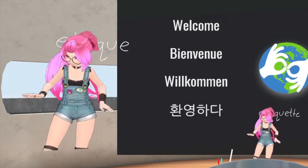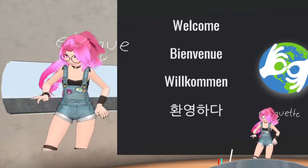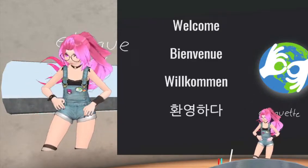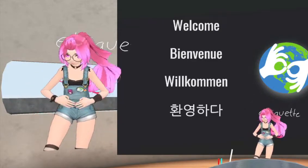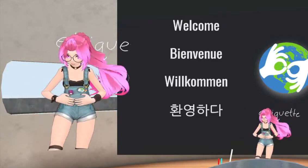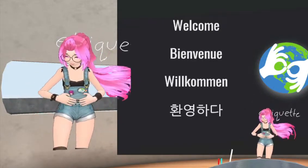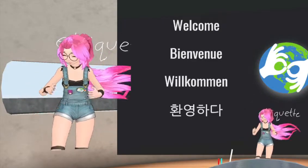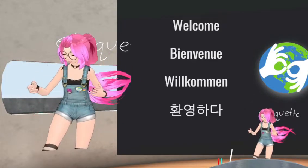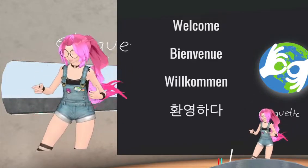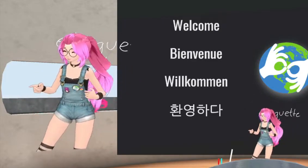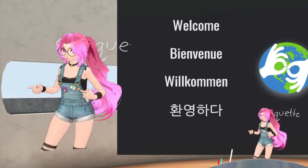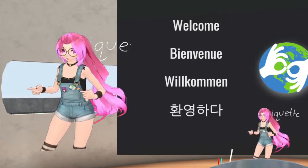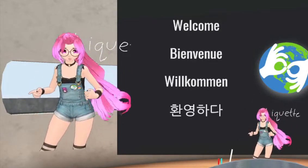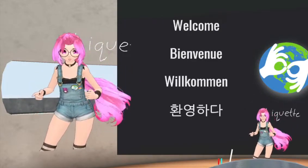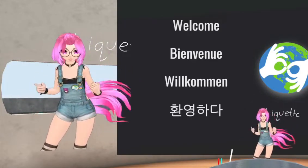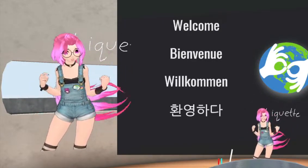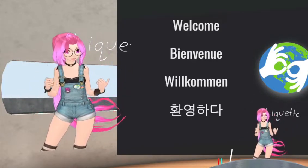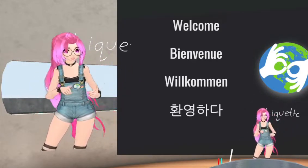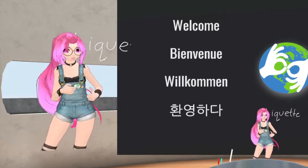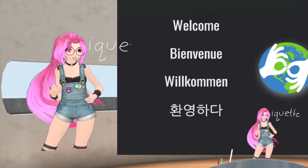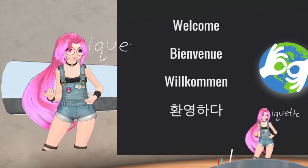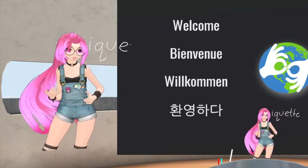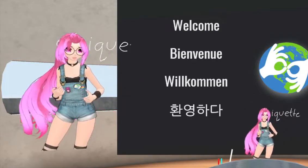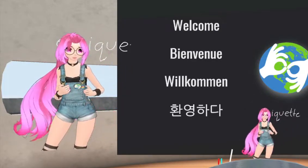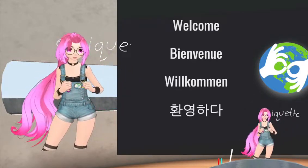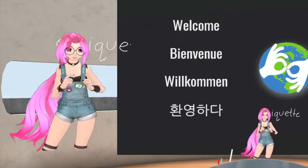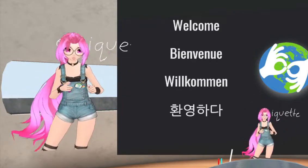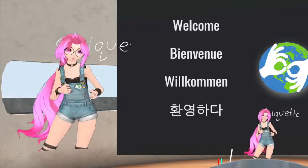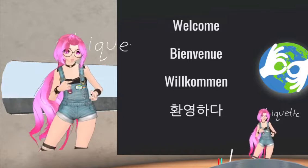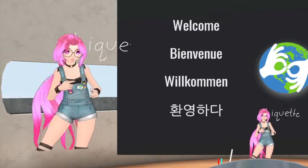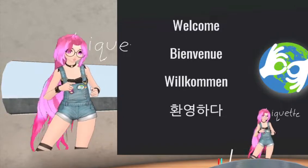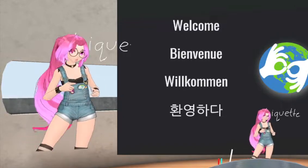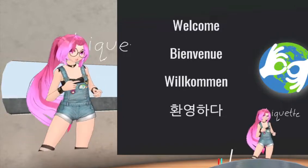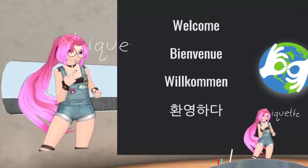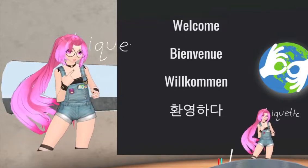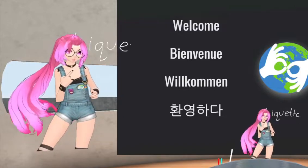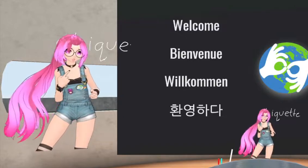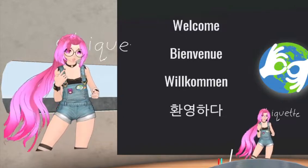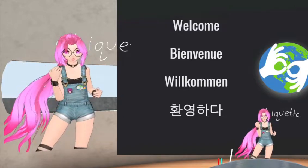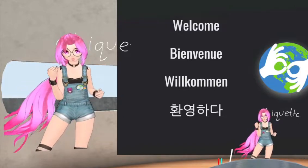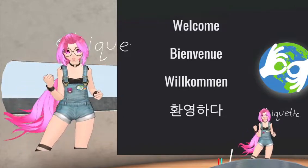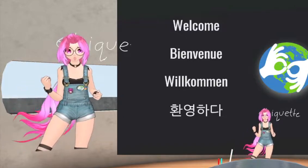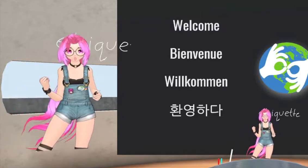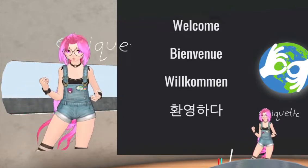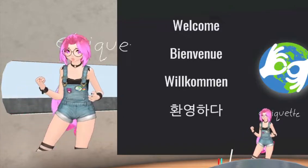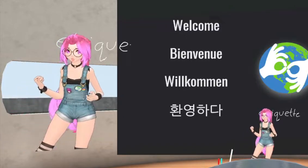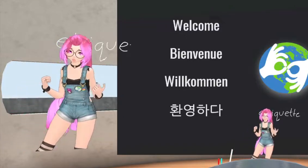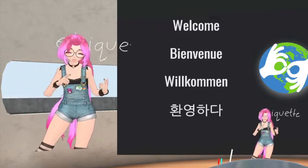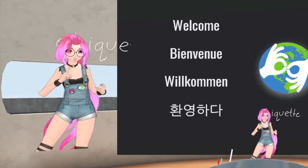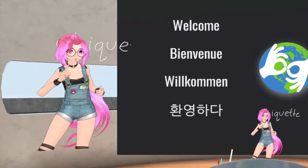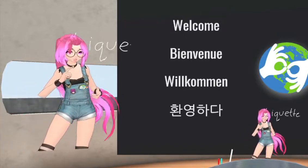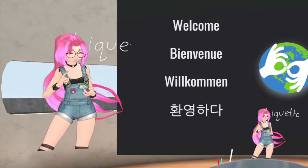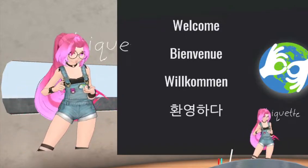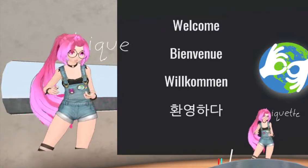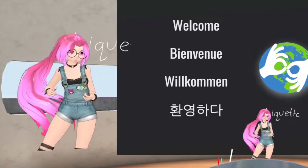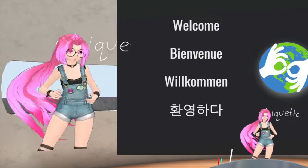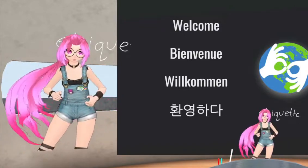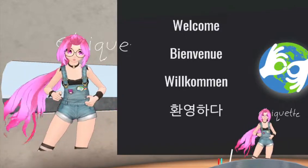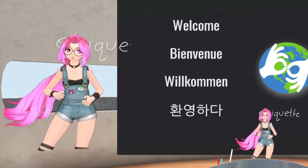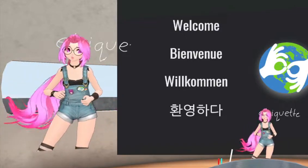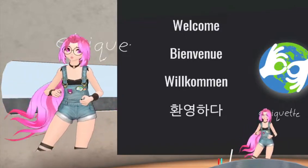sure that we're aware. A lot of you guys don't know, I kind of will go over this later, but sign language has so many different